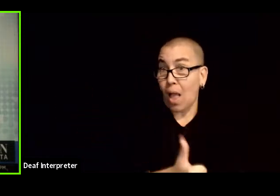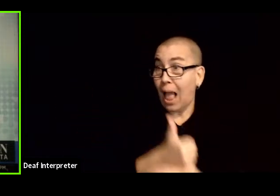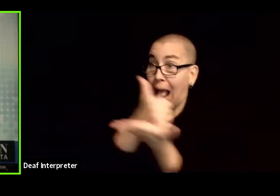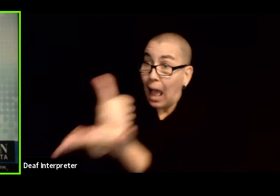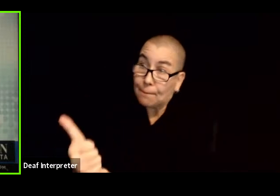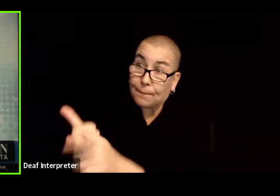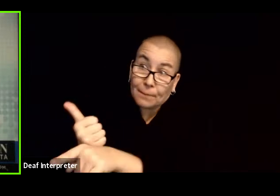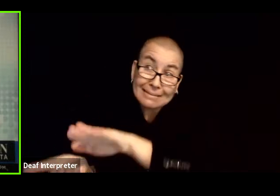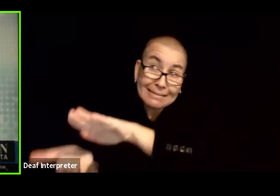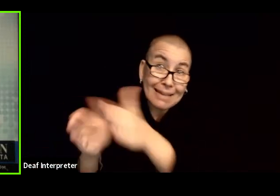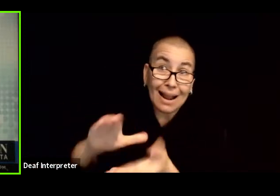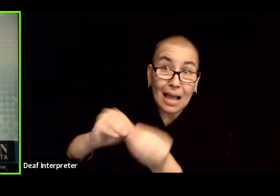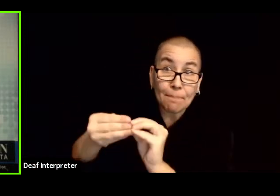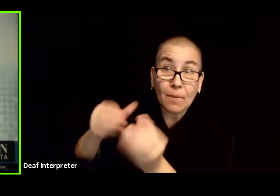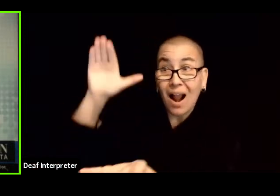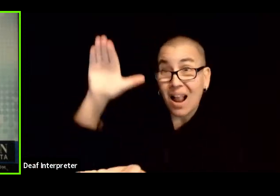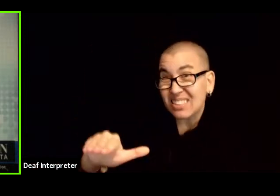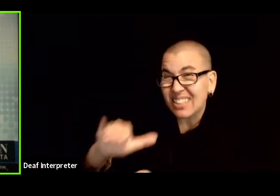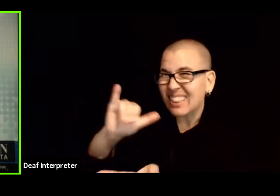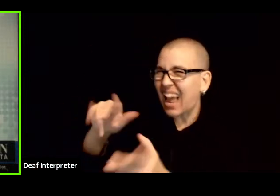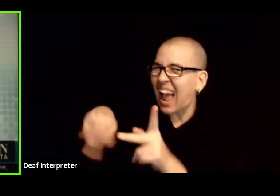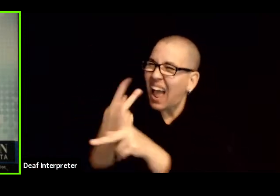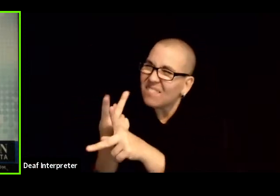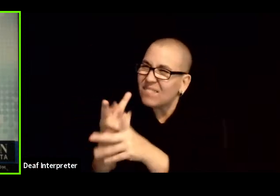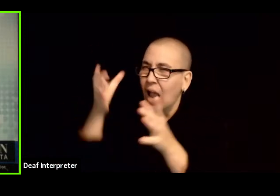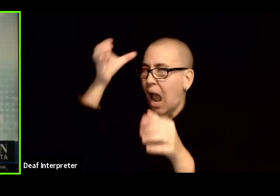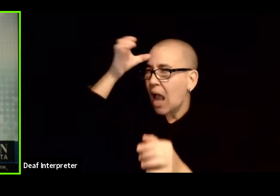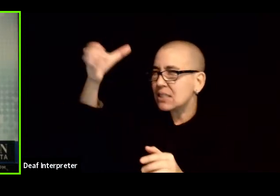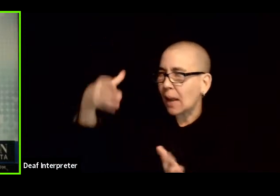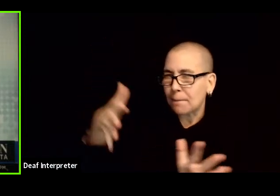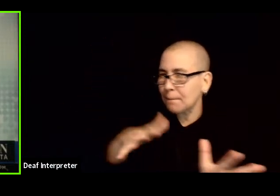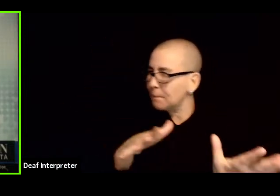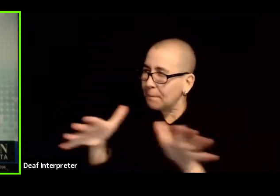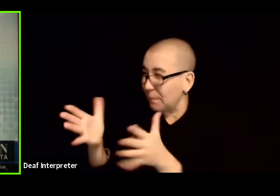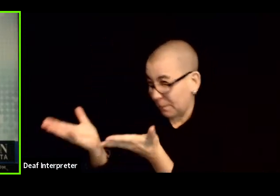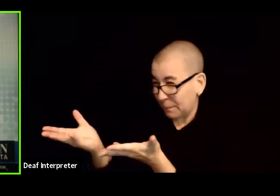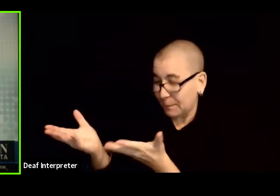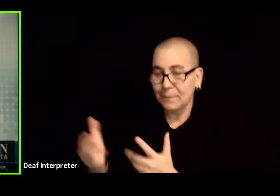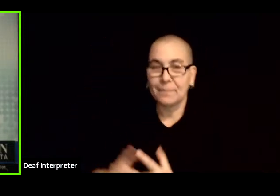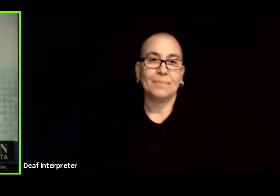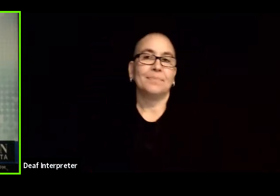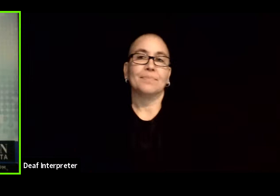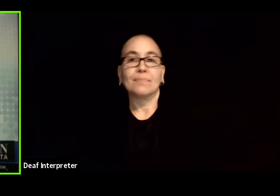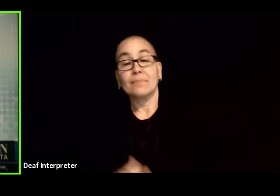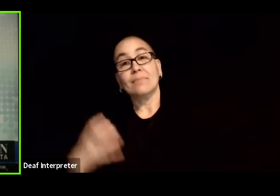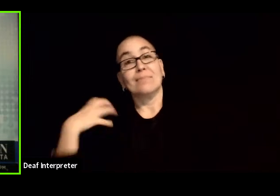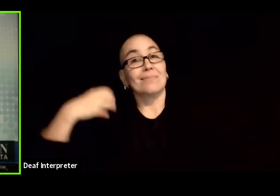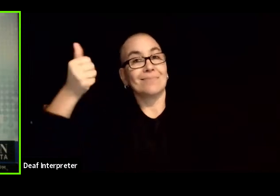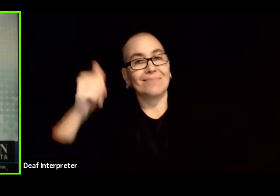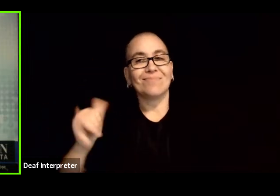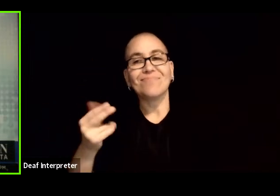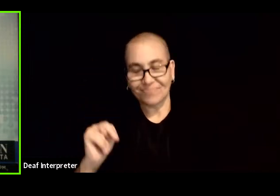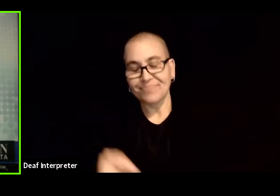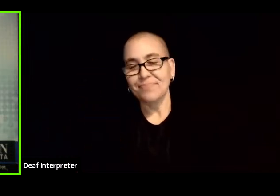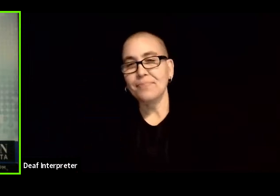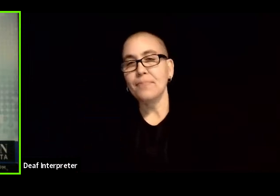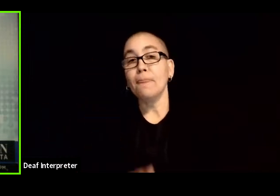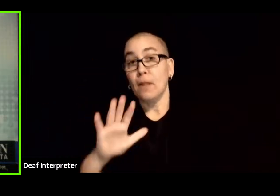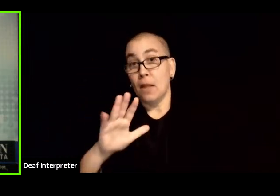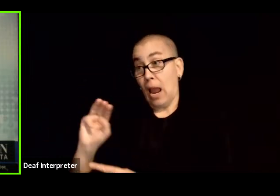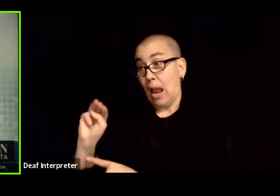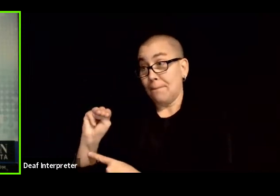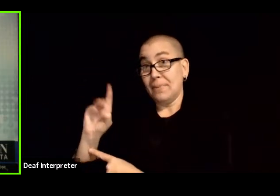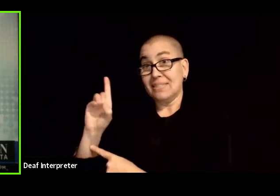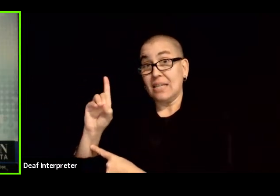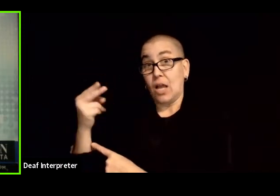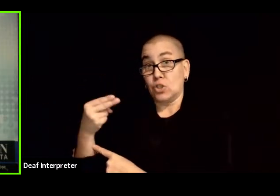We'll be able to give you an update on the University of Minnesota MDH model in the next several weeks. They have continued to